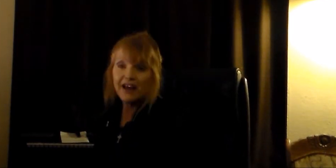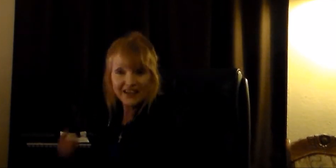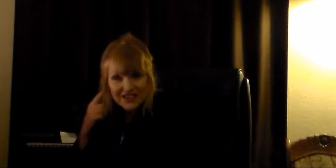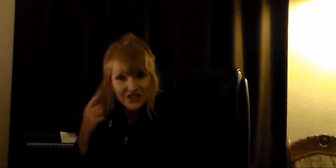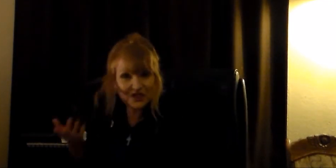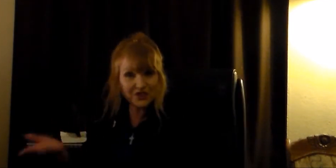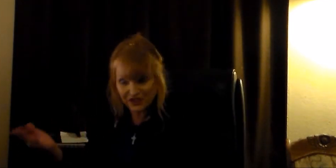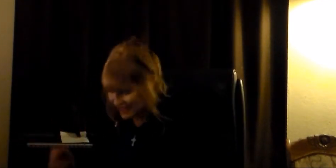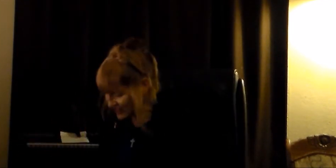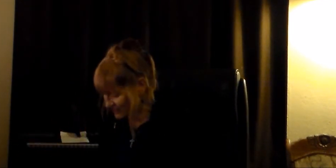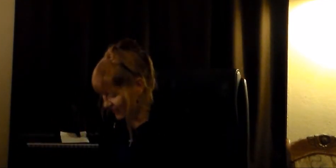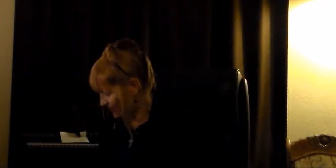Listen to the truth, excuse me.